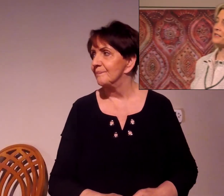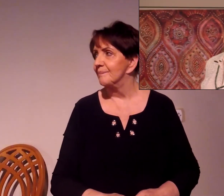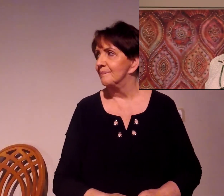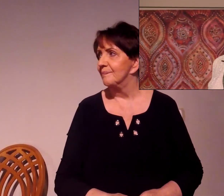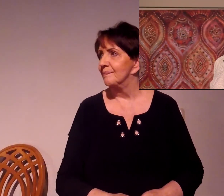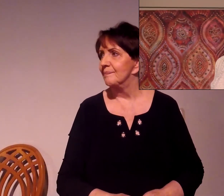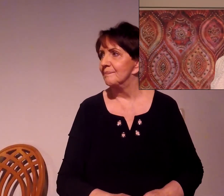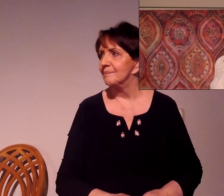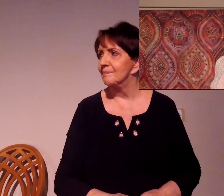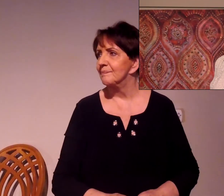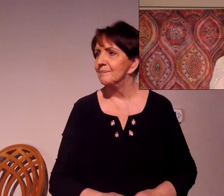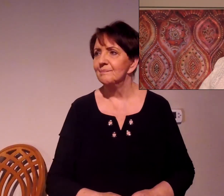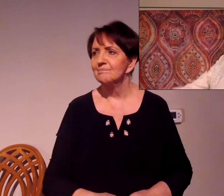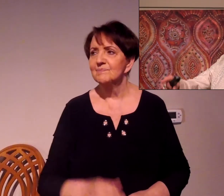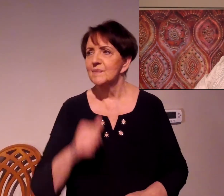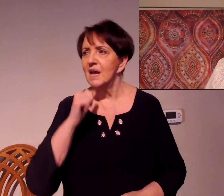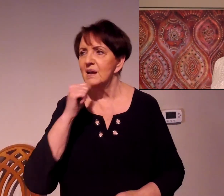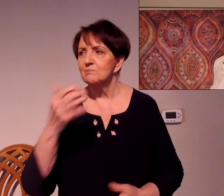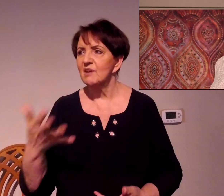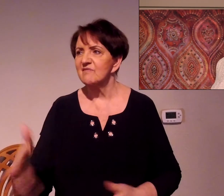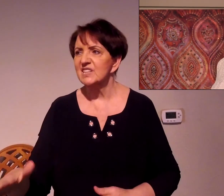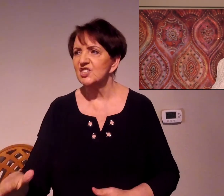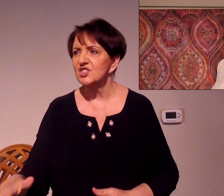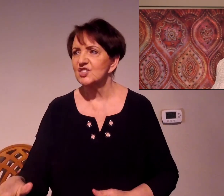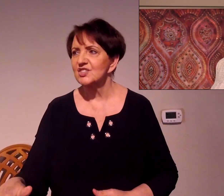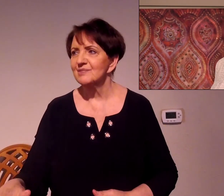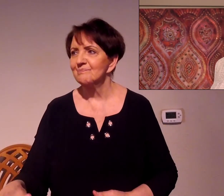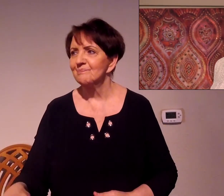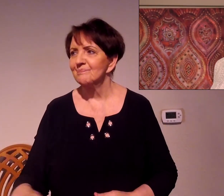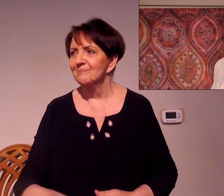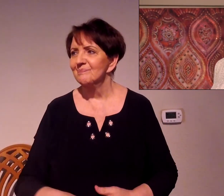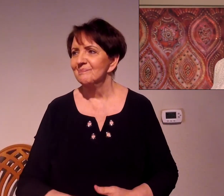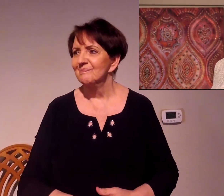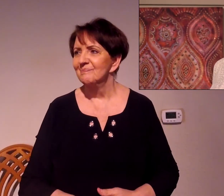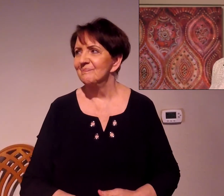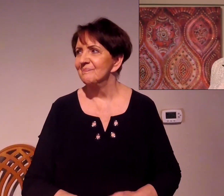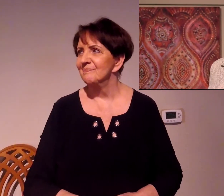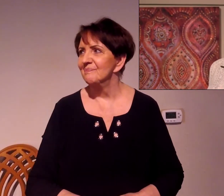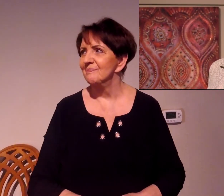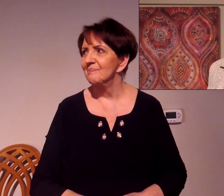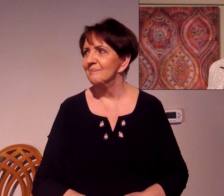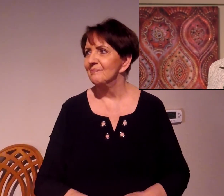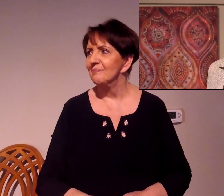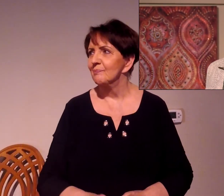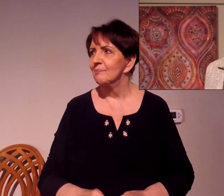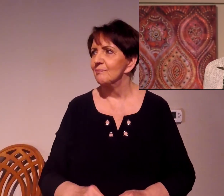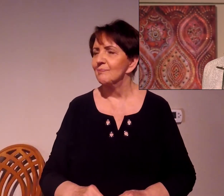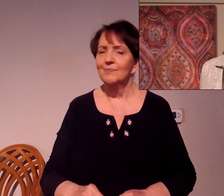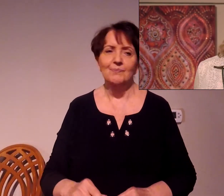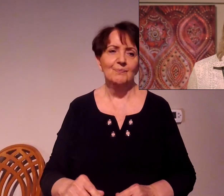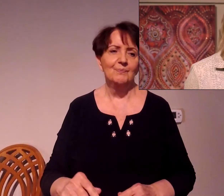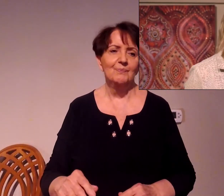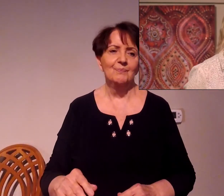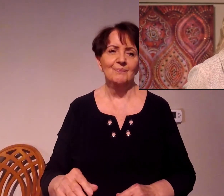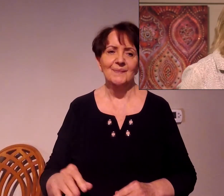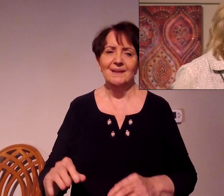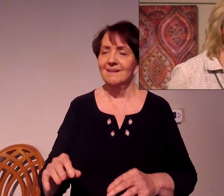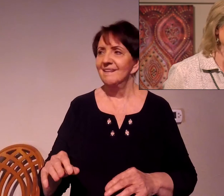Brad, I'm not done. You can go rest if you want. I'm telling you.